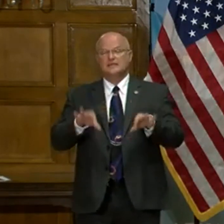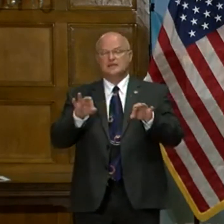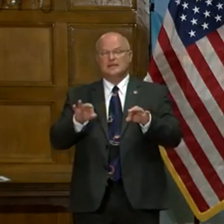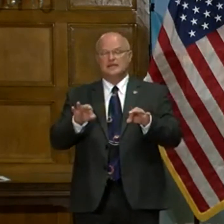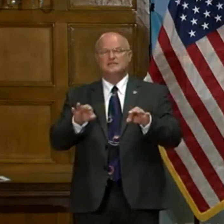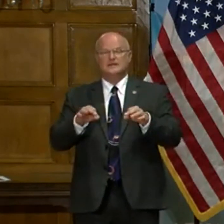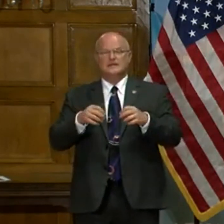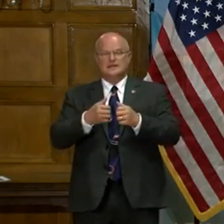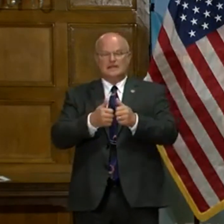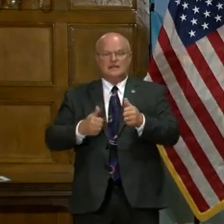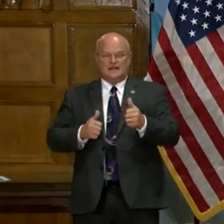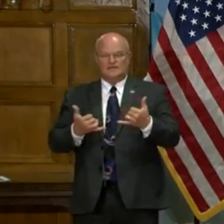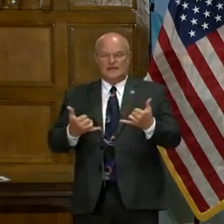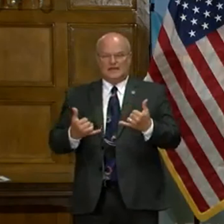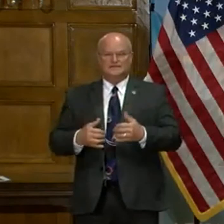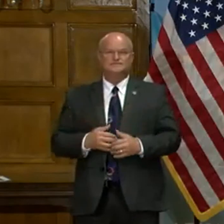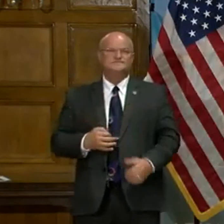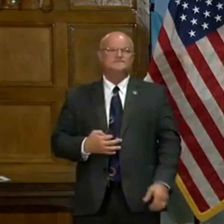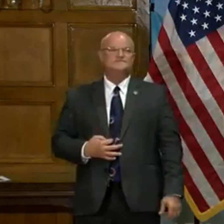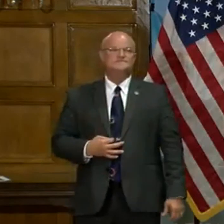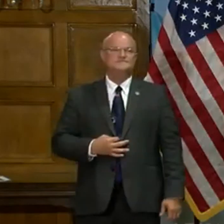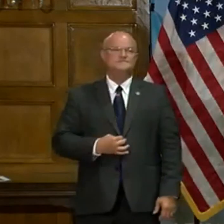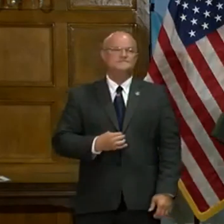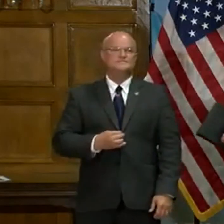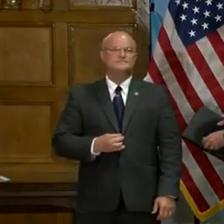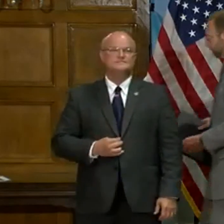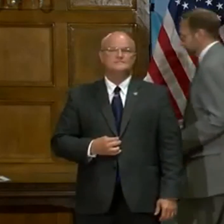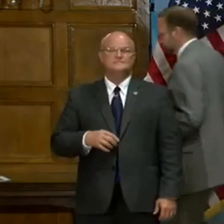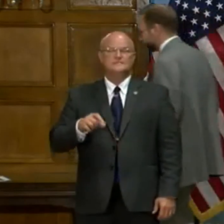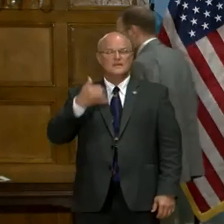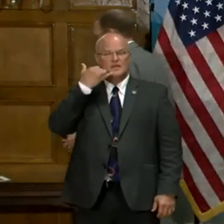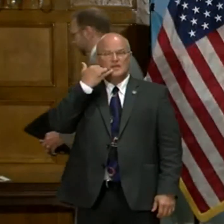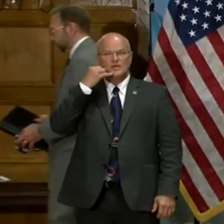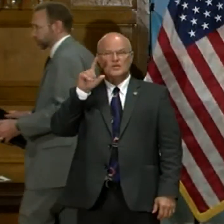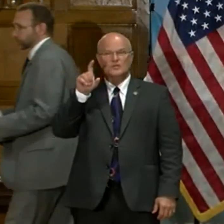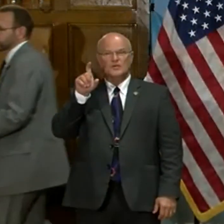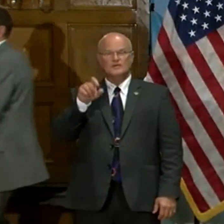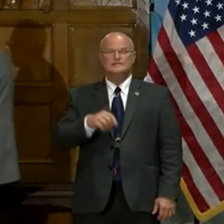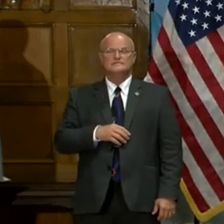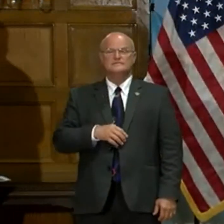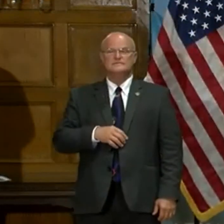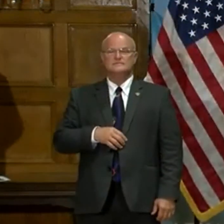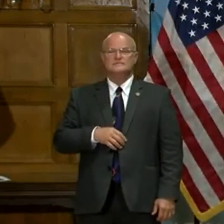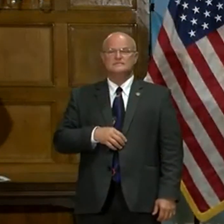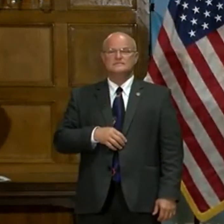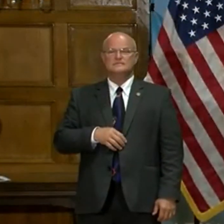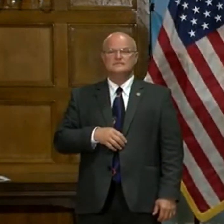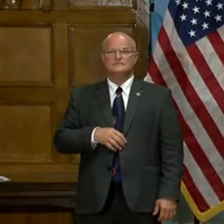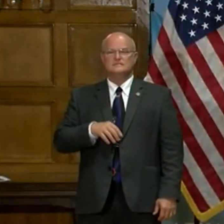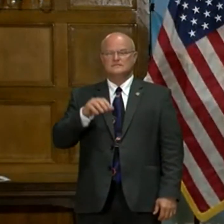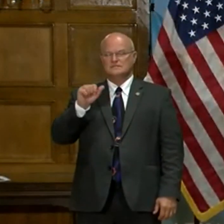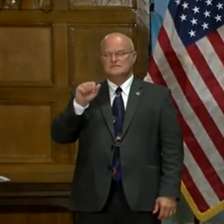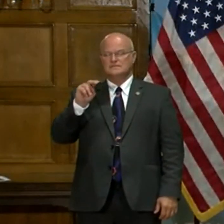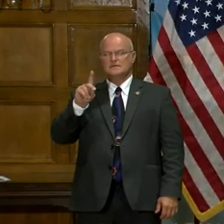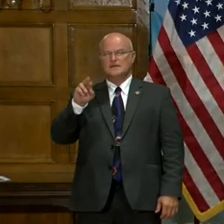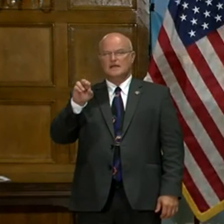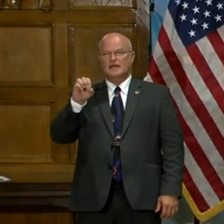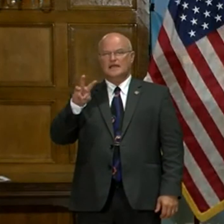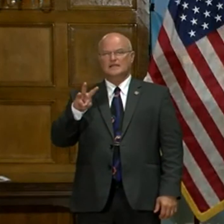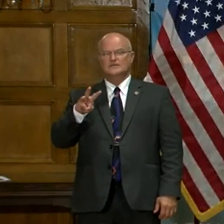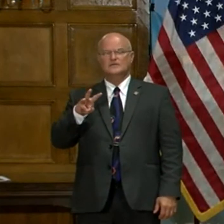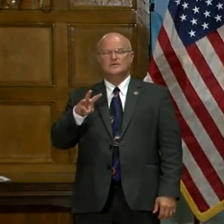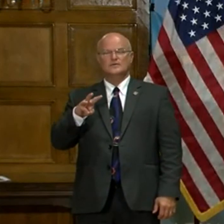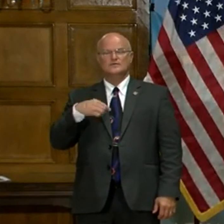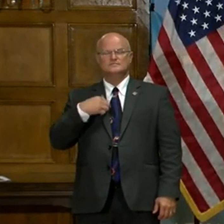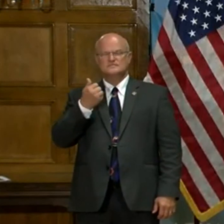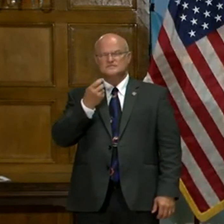some of that slack in the public health lab. And another question remotely. Yeah, Governor, this is Andrew with AP.